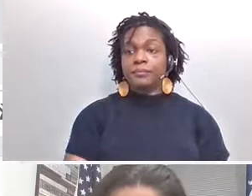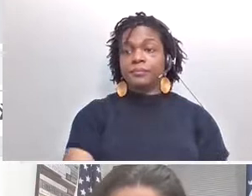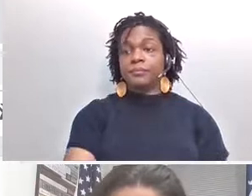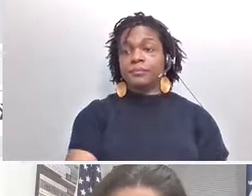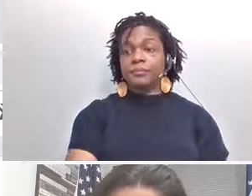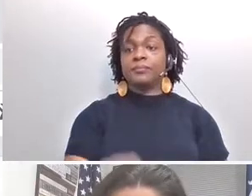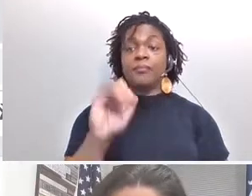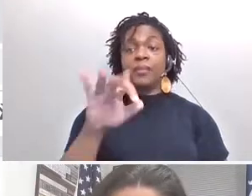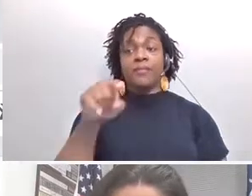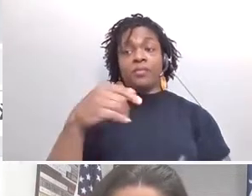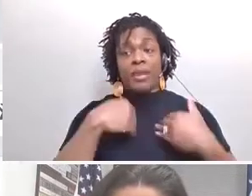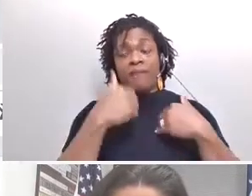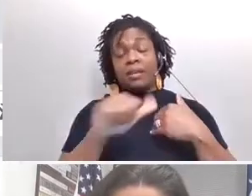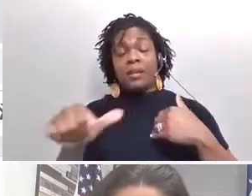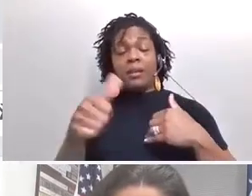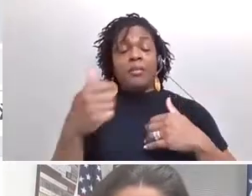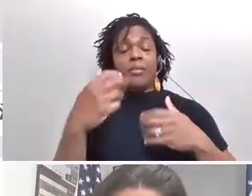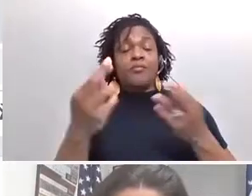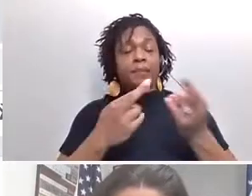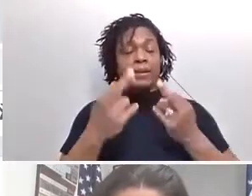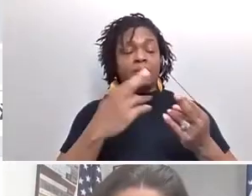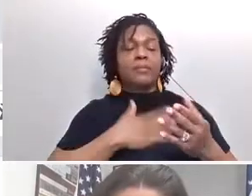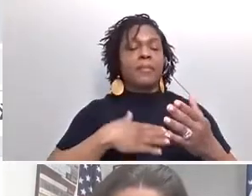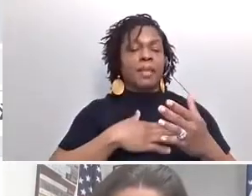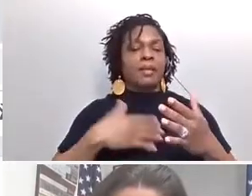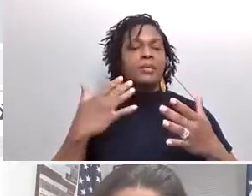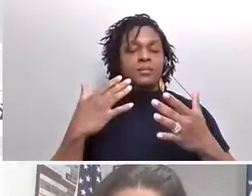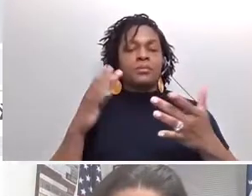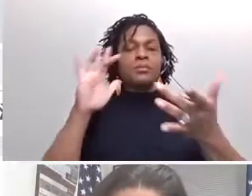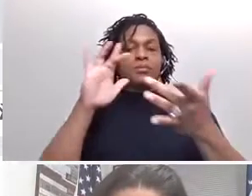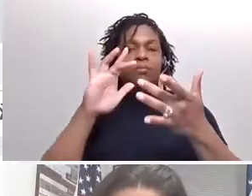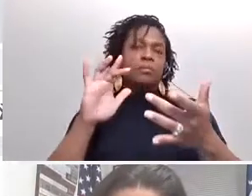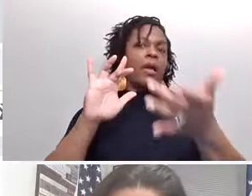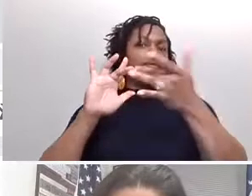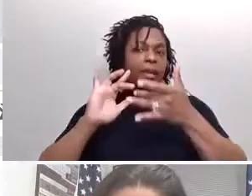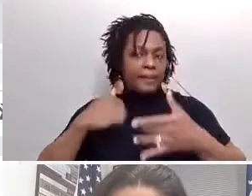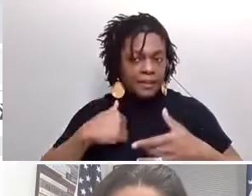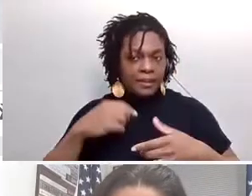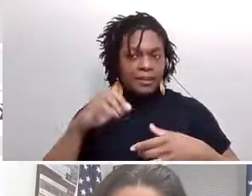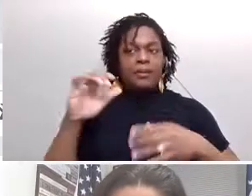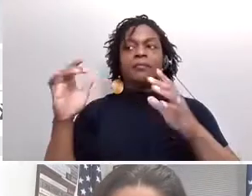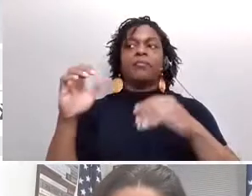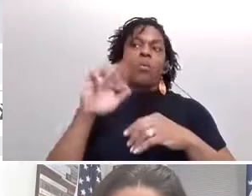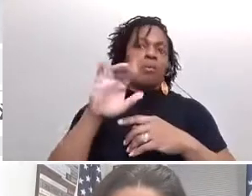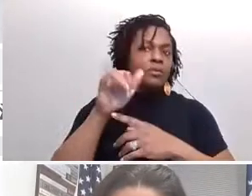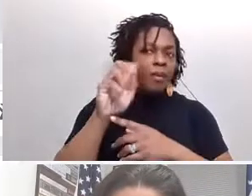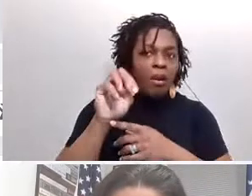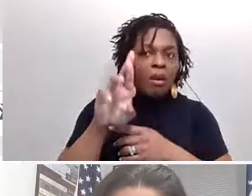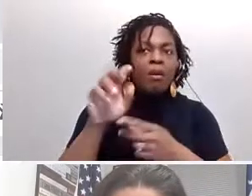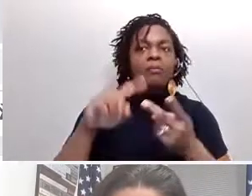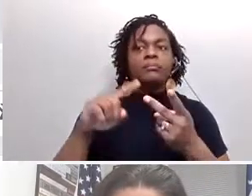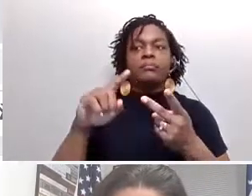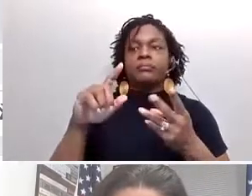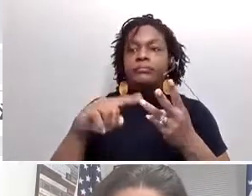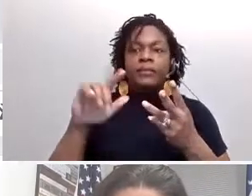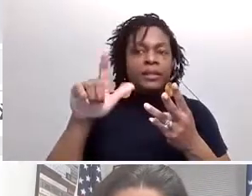Well, if you have any recommendations, please reach out to me or Jamar or Lillian, because we will